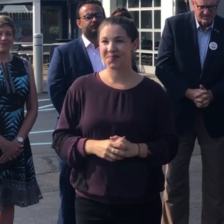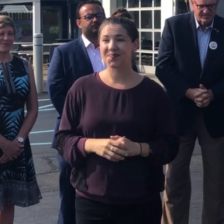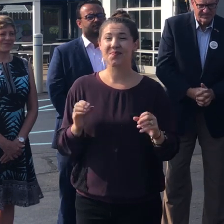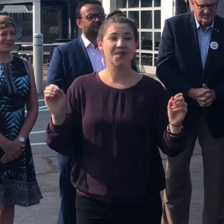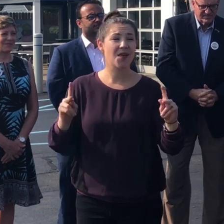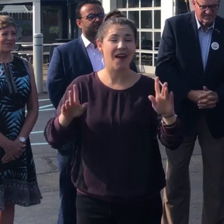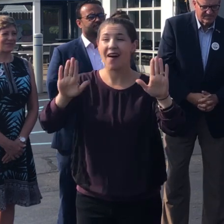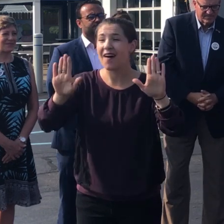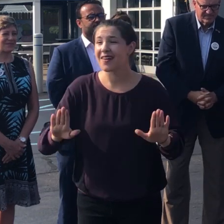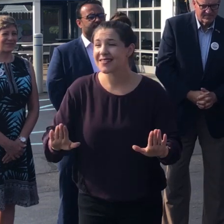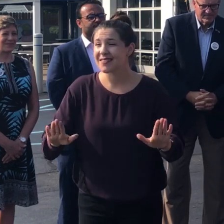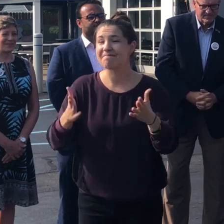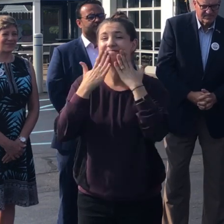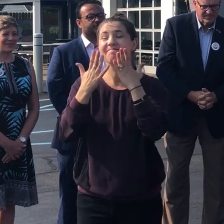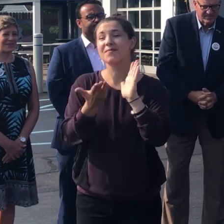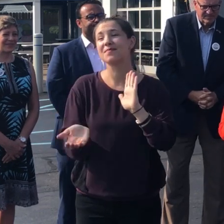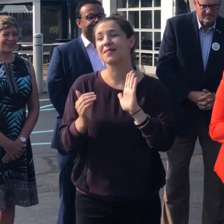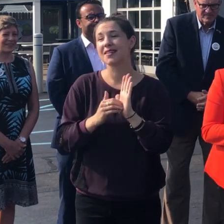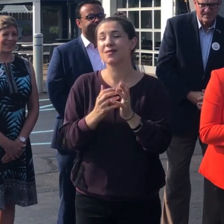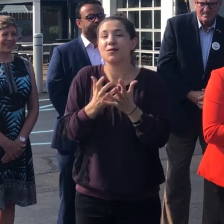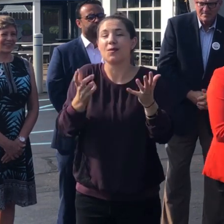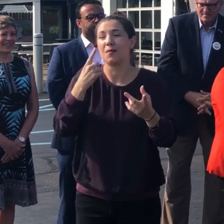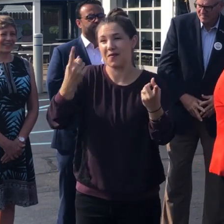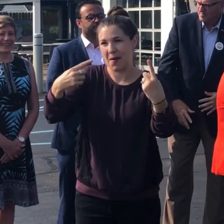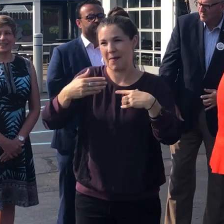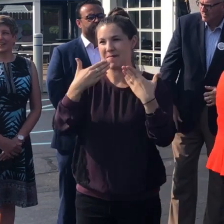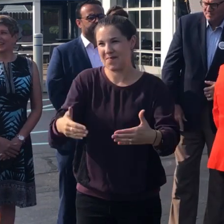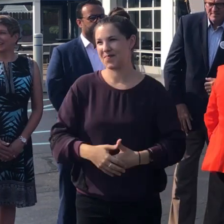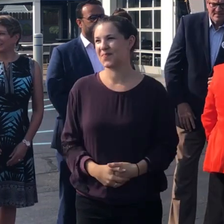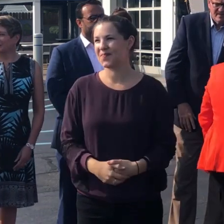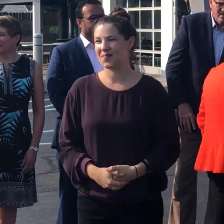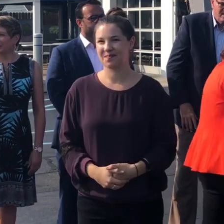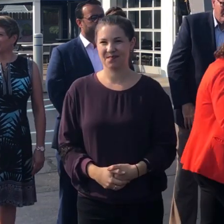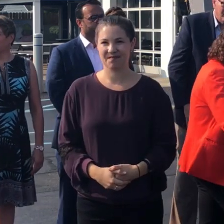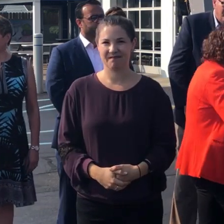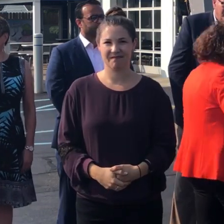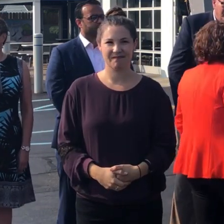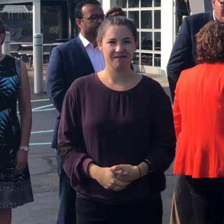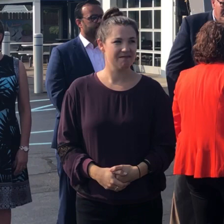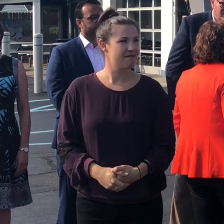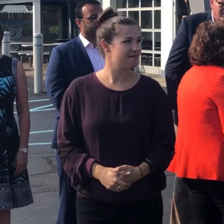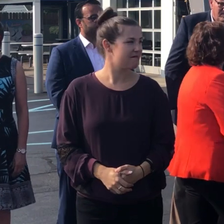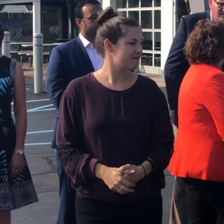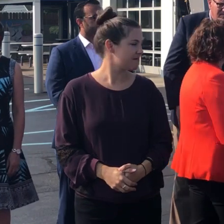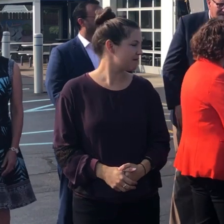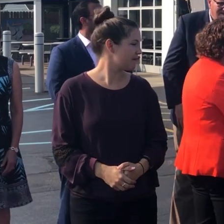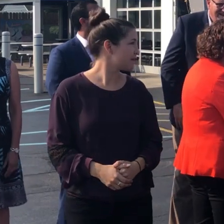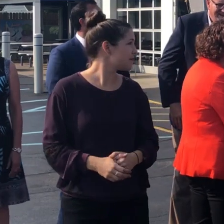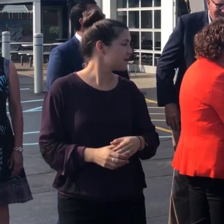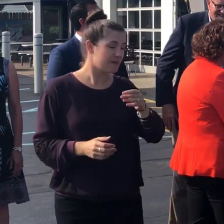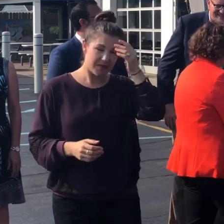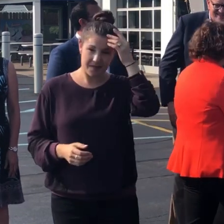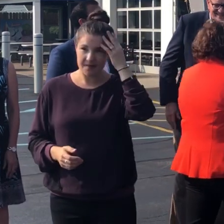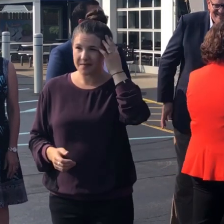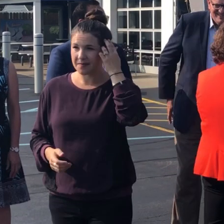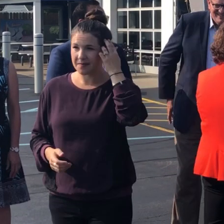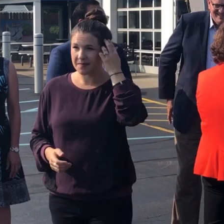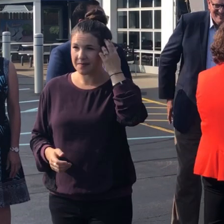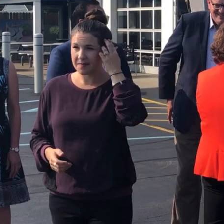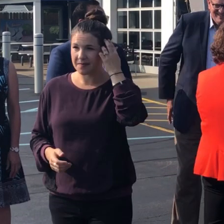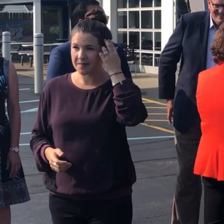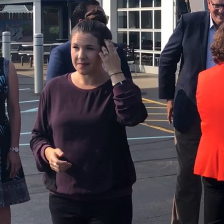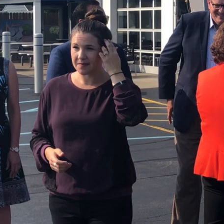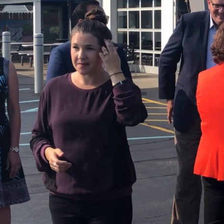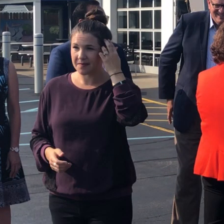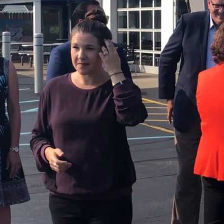Okay, awesome, friends. Thanks again so much for coming. Is this somebody's phone? Yes, your phone, yes.